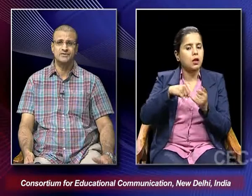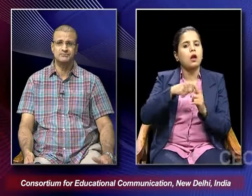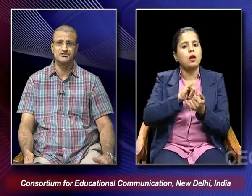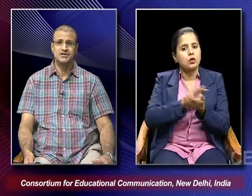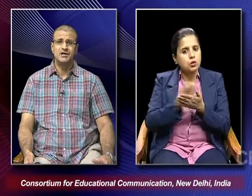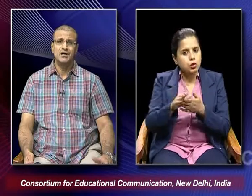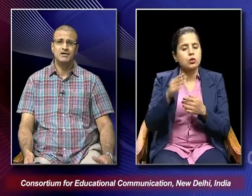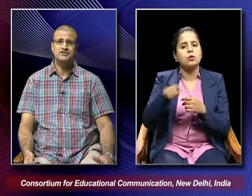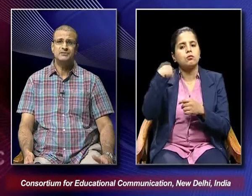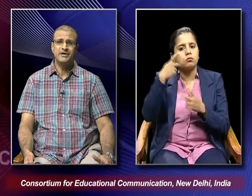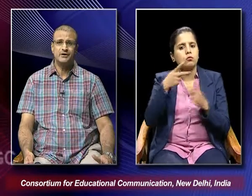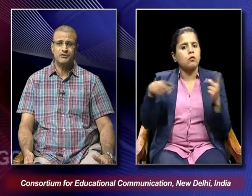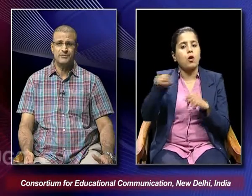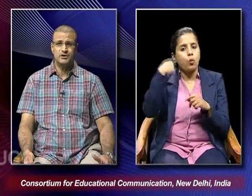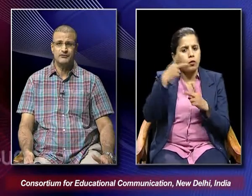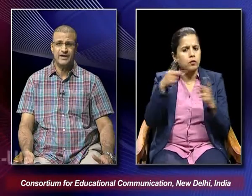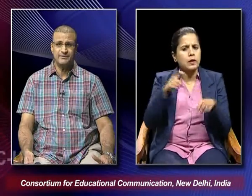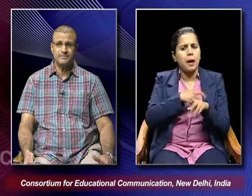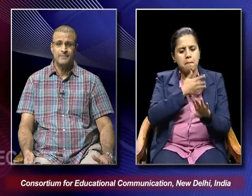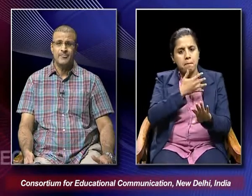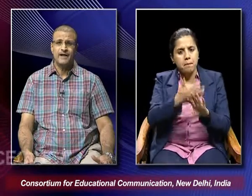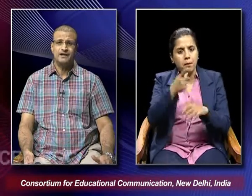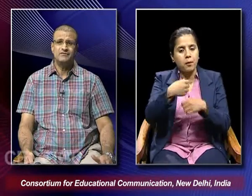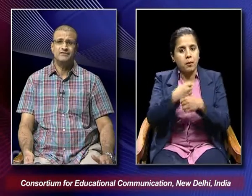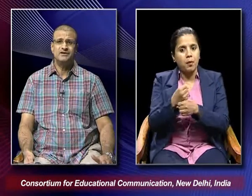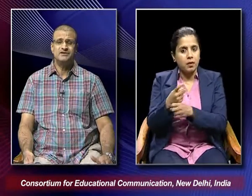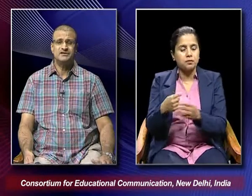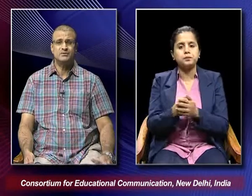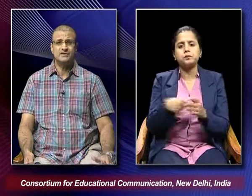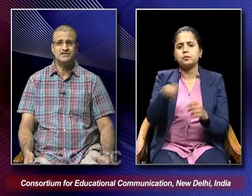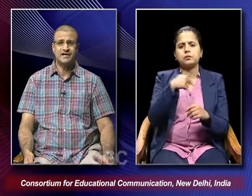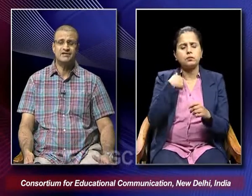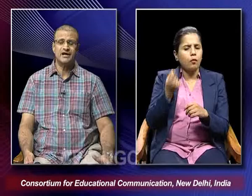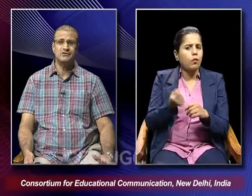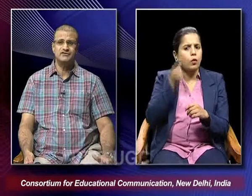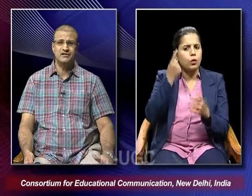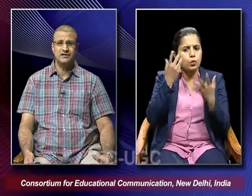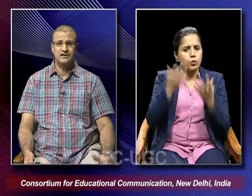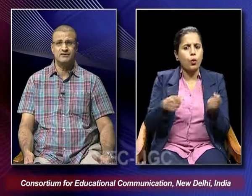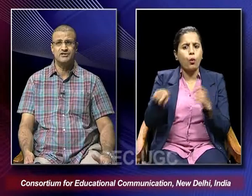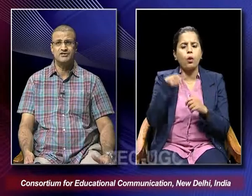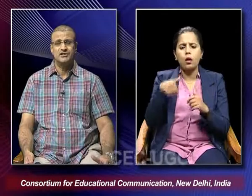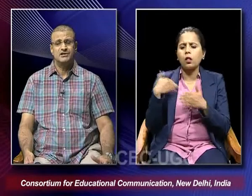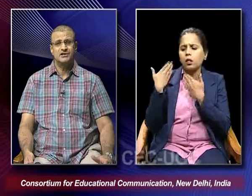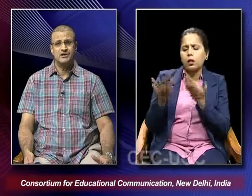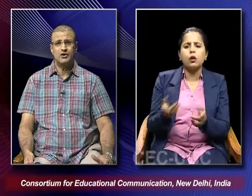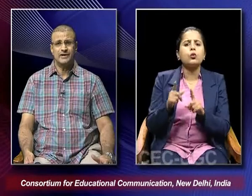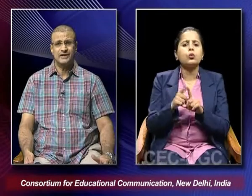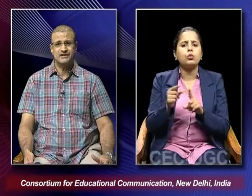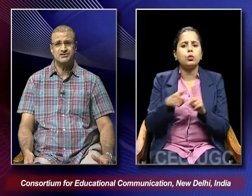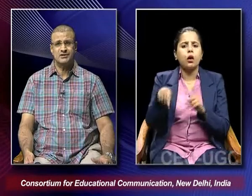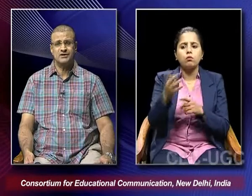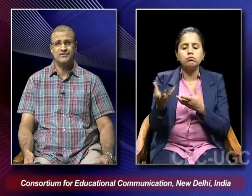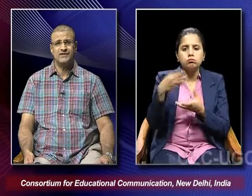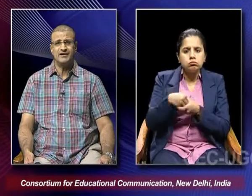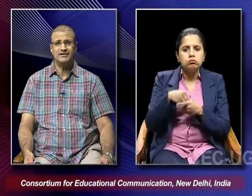various films which he made over a period of time. And when we tend to understand the kind of journey in which he got